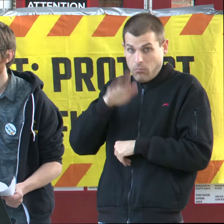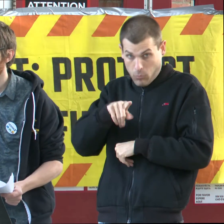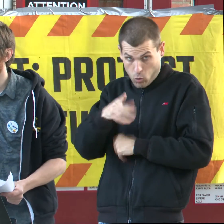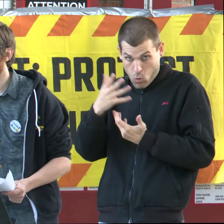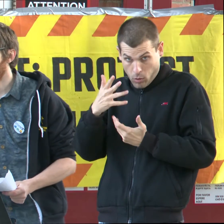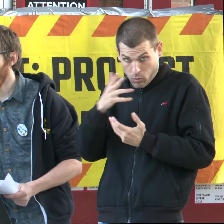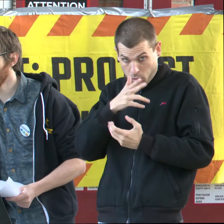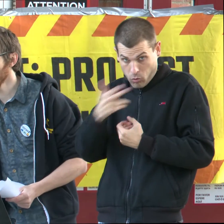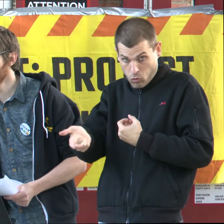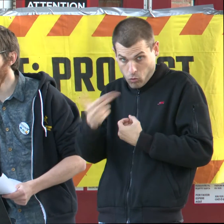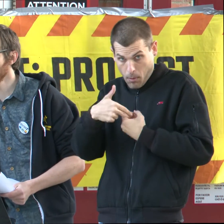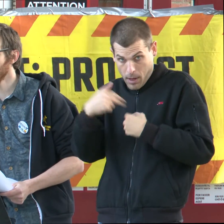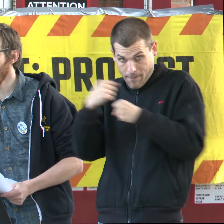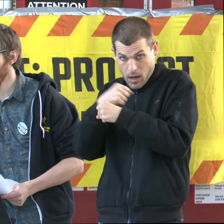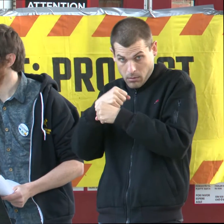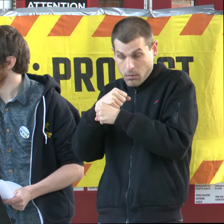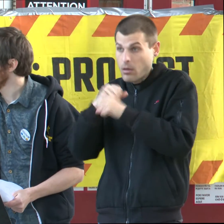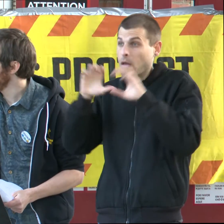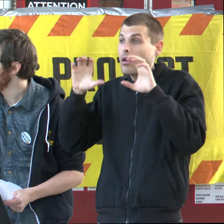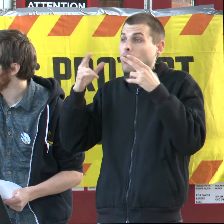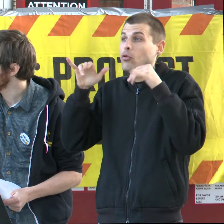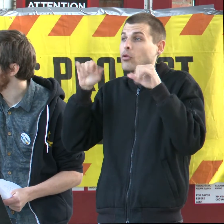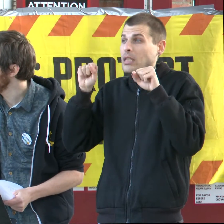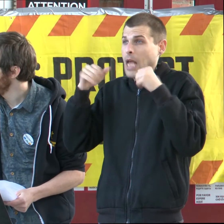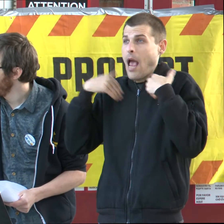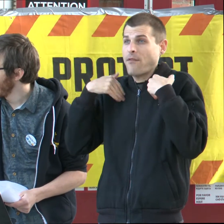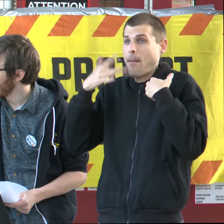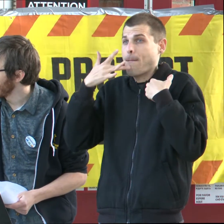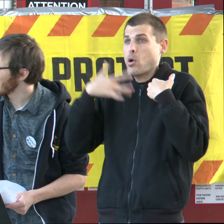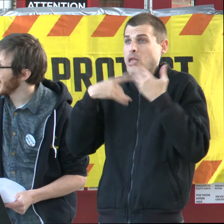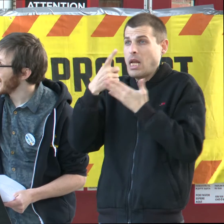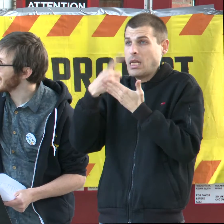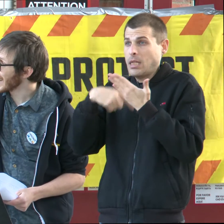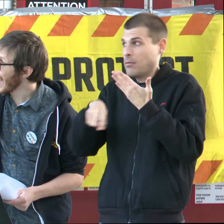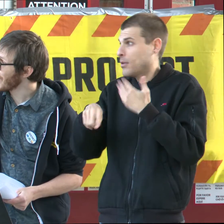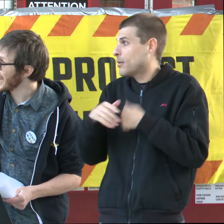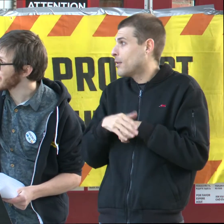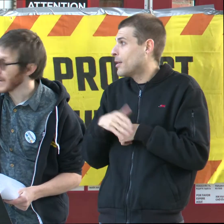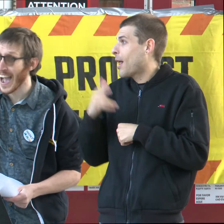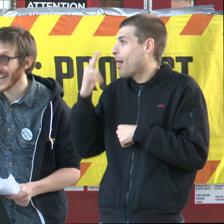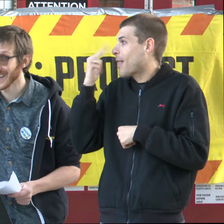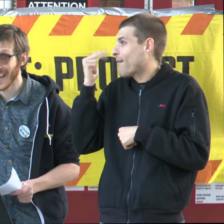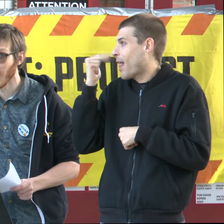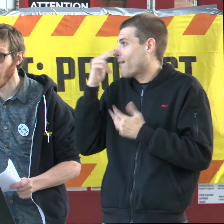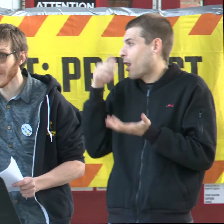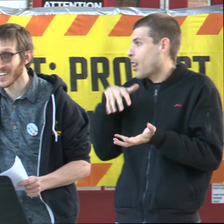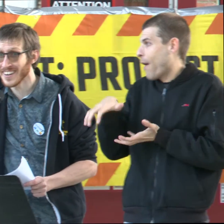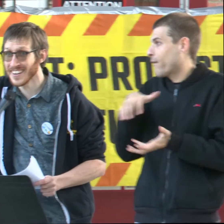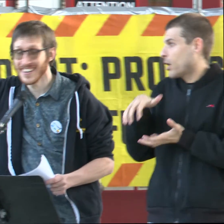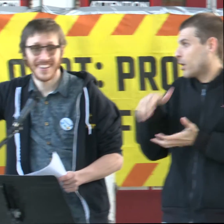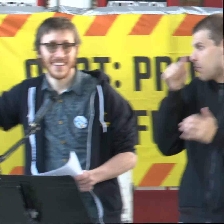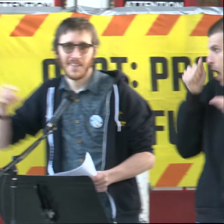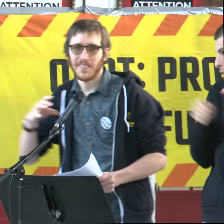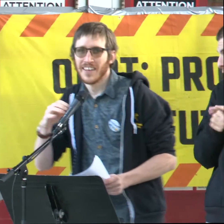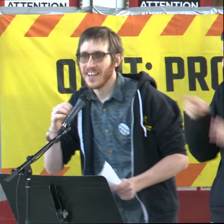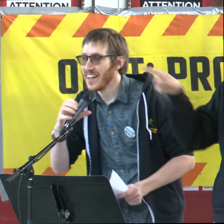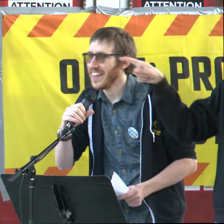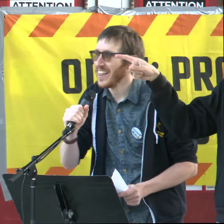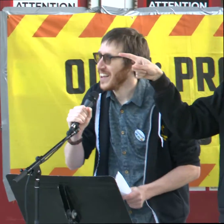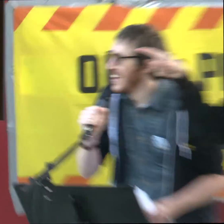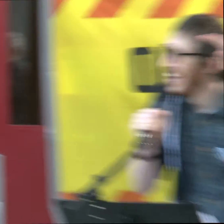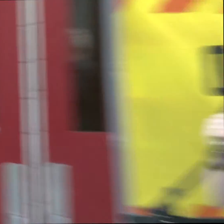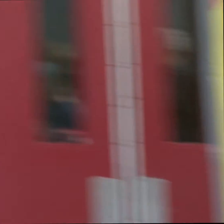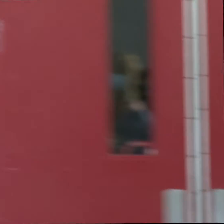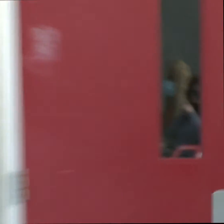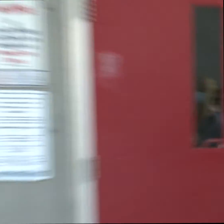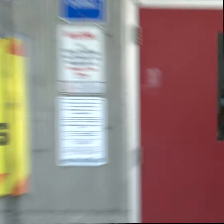project? And Chris Smith happens to have a birthday next week. Look at it. He's laughing. He's been hiding out over here.